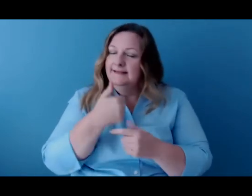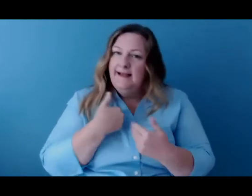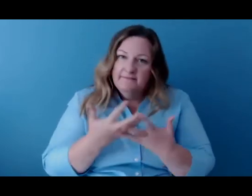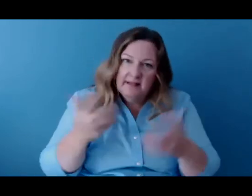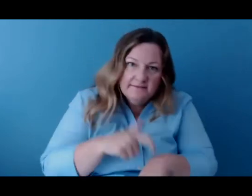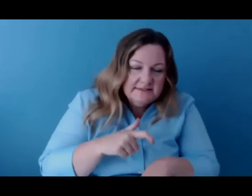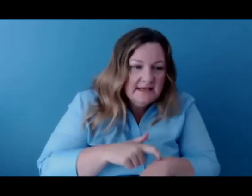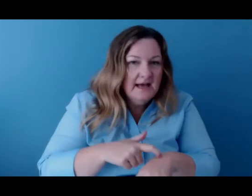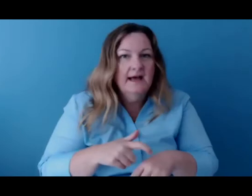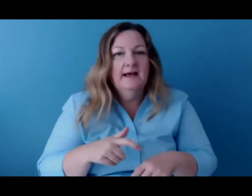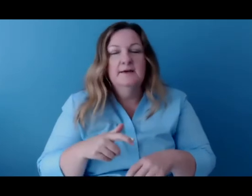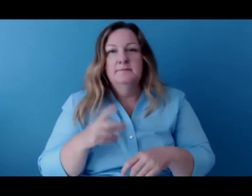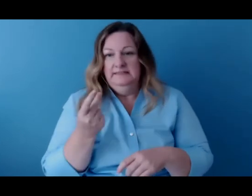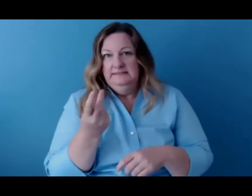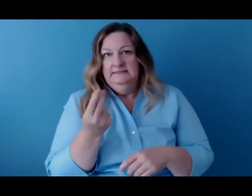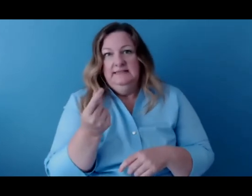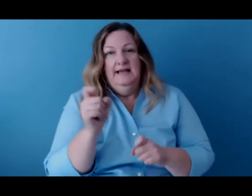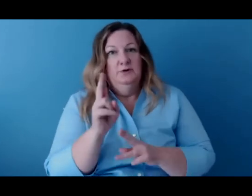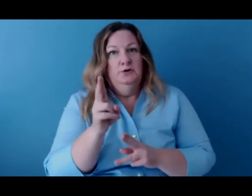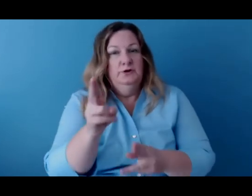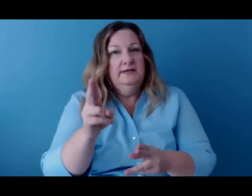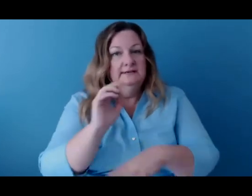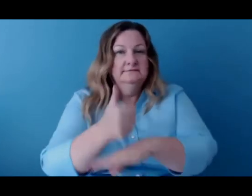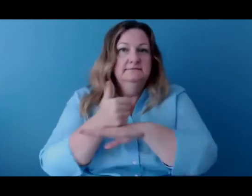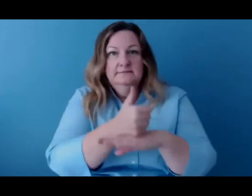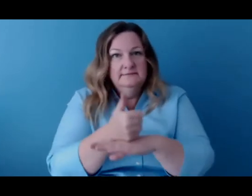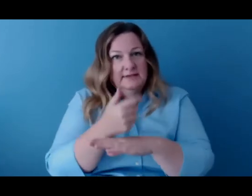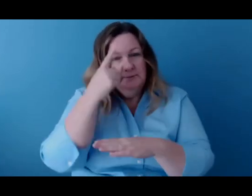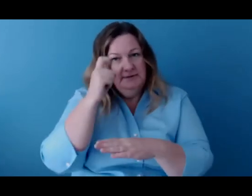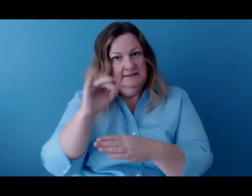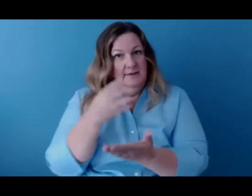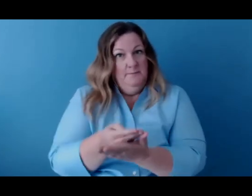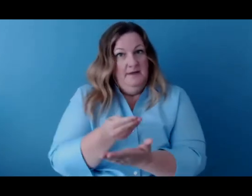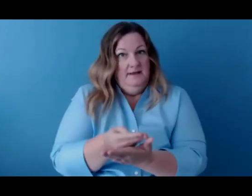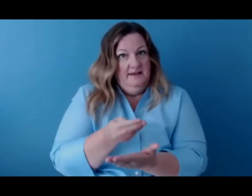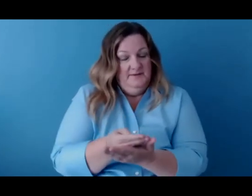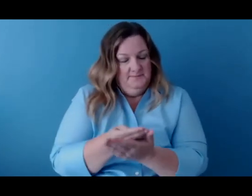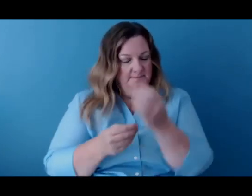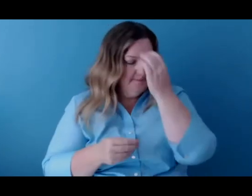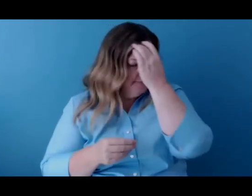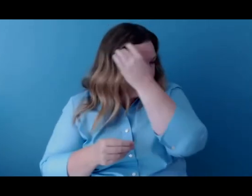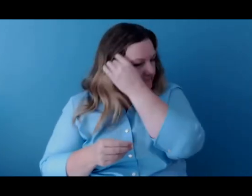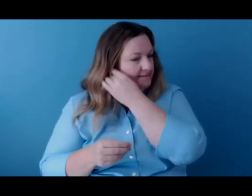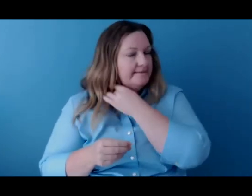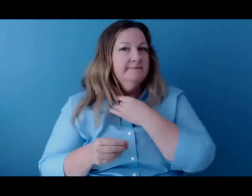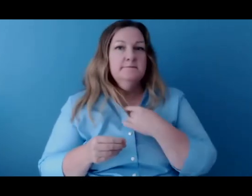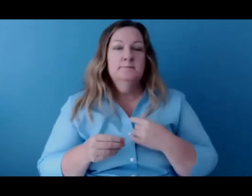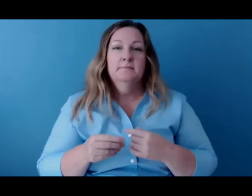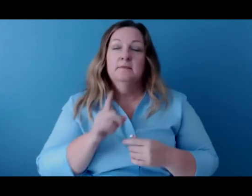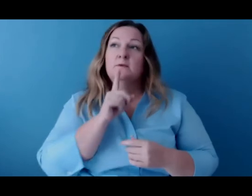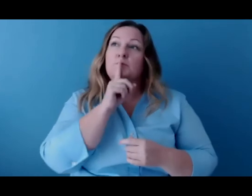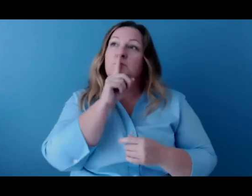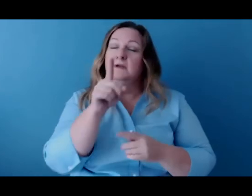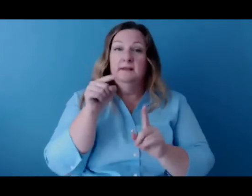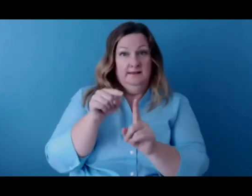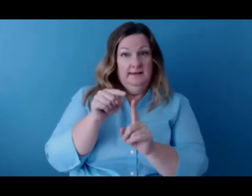an immediacy of nature that was with the stimulus that was provided, there is an element that it disincentivized people